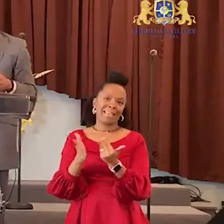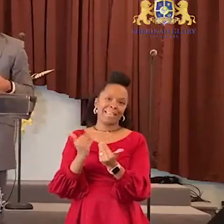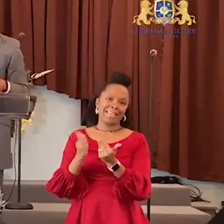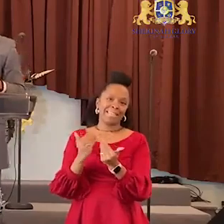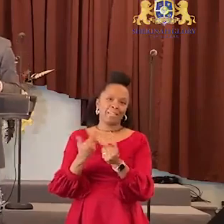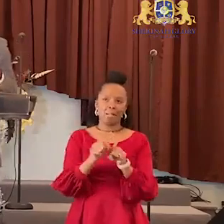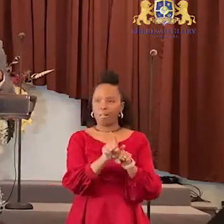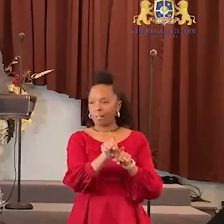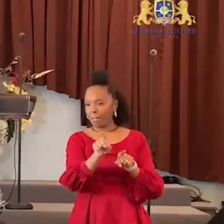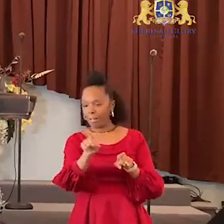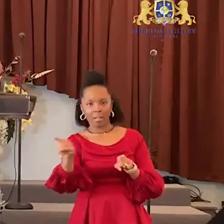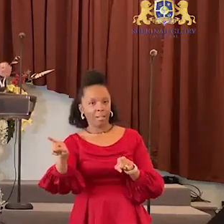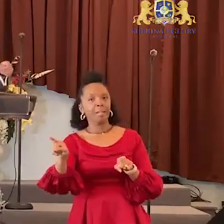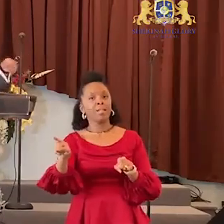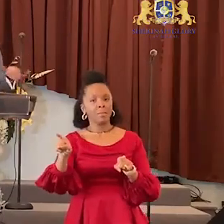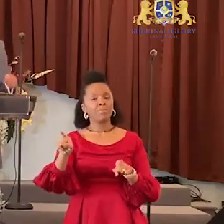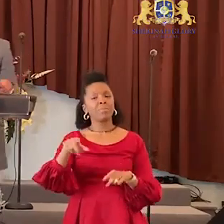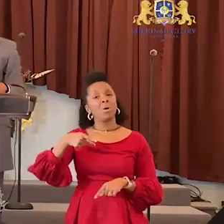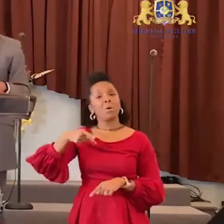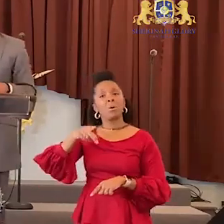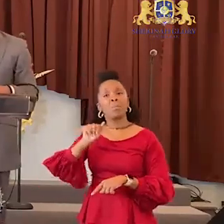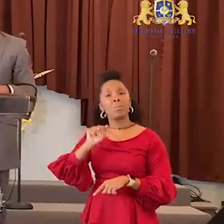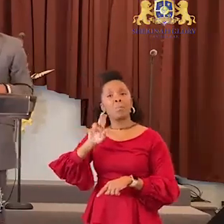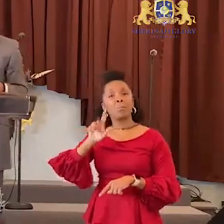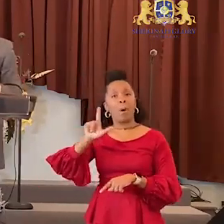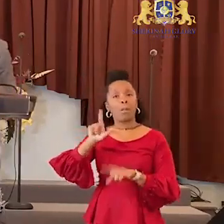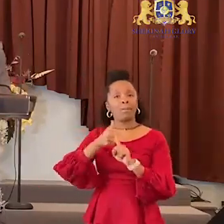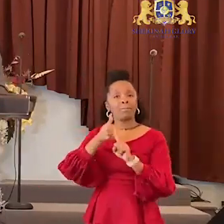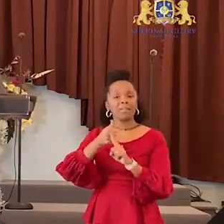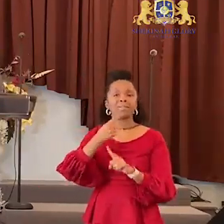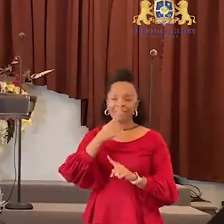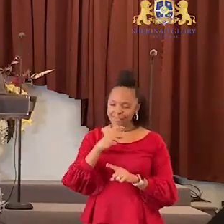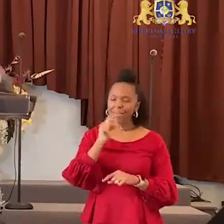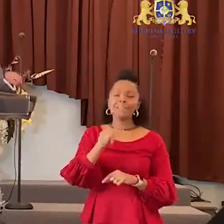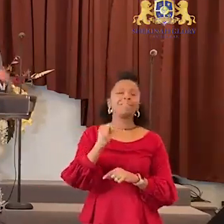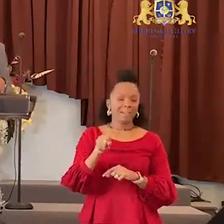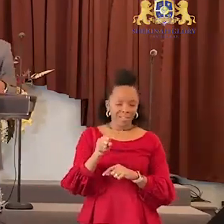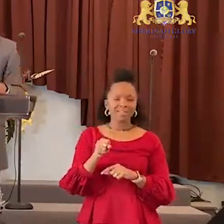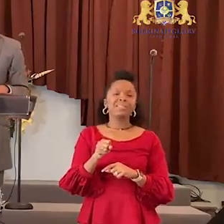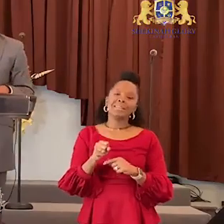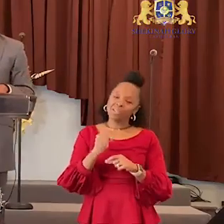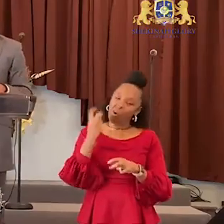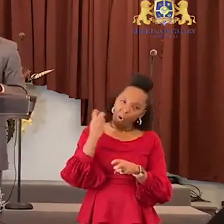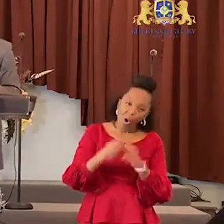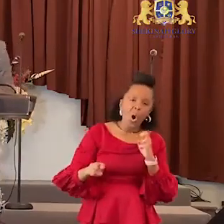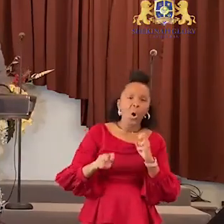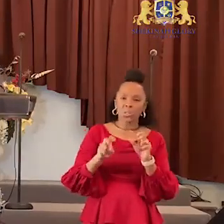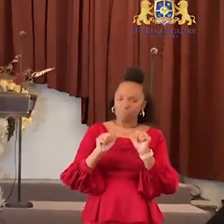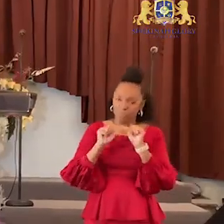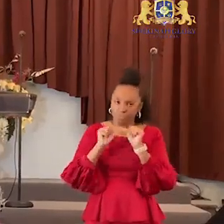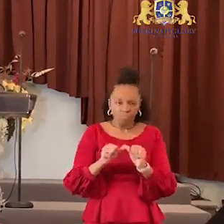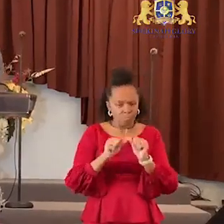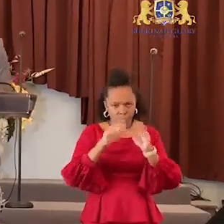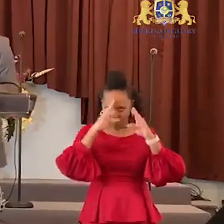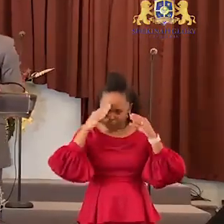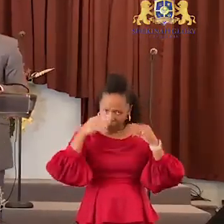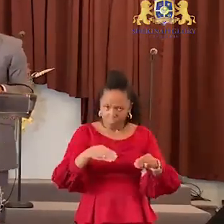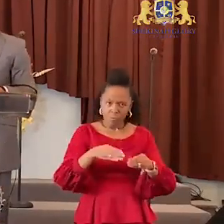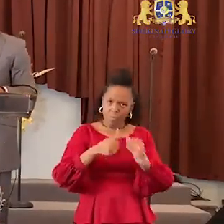said that it's hard to kick against the prick. Jesus said, my yoke is easy and my burden is light.